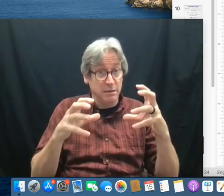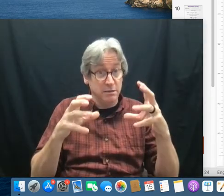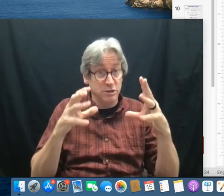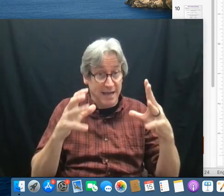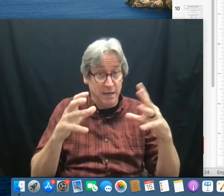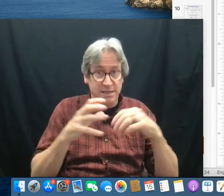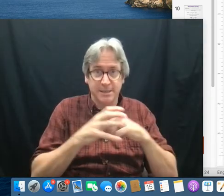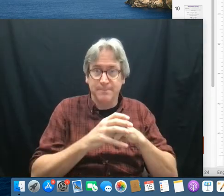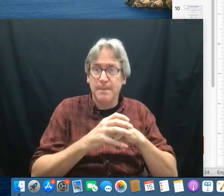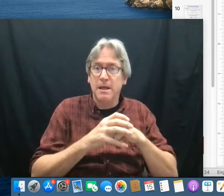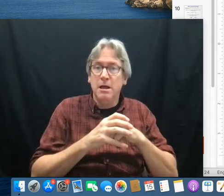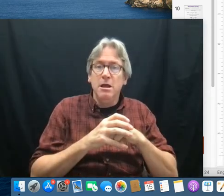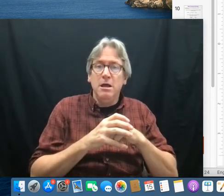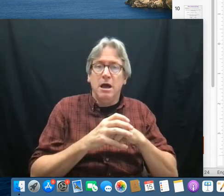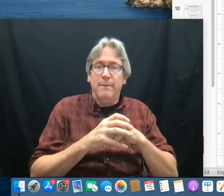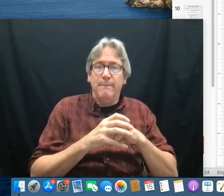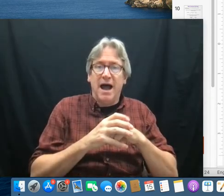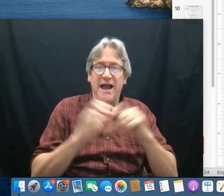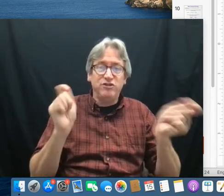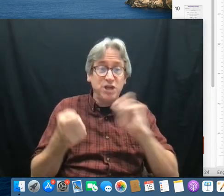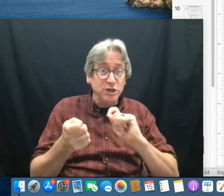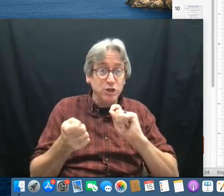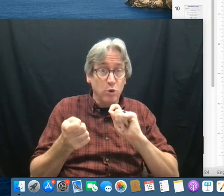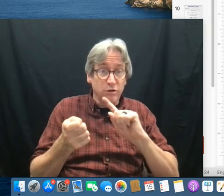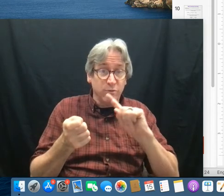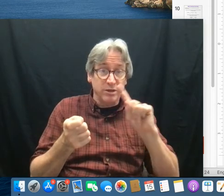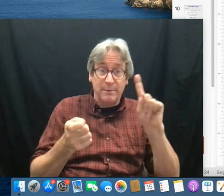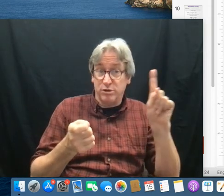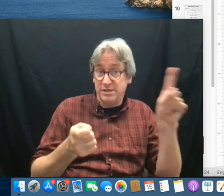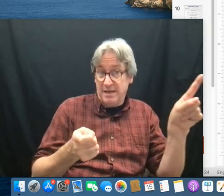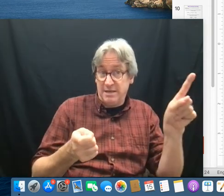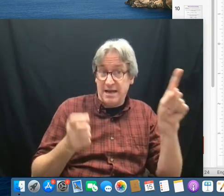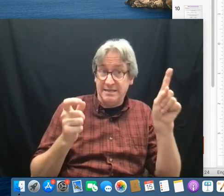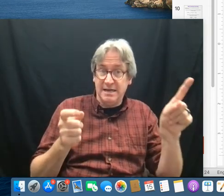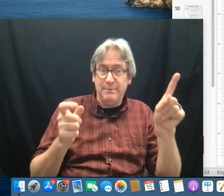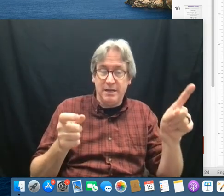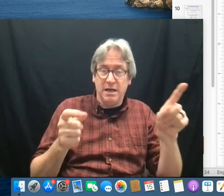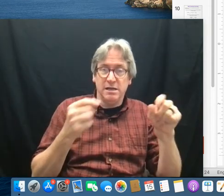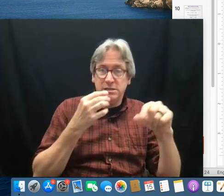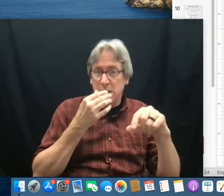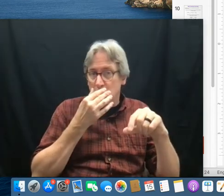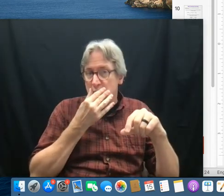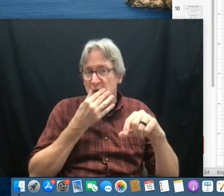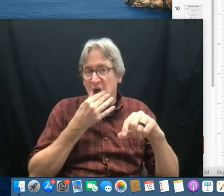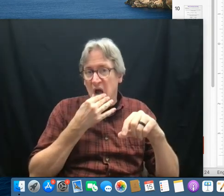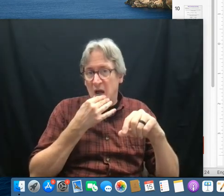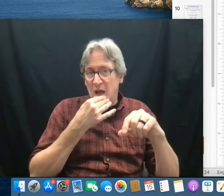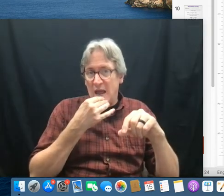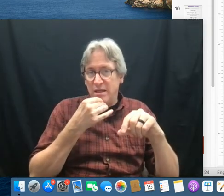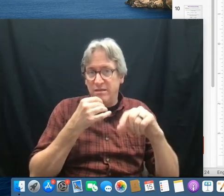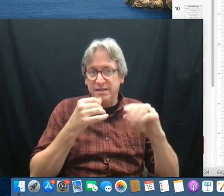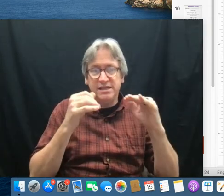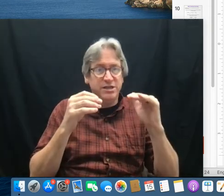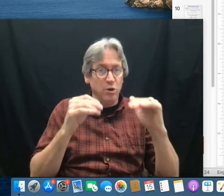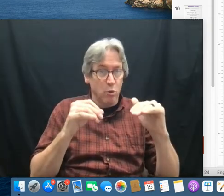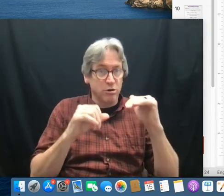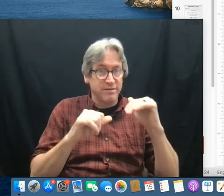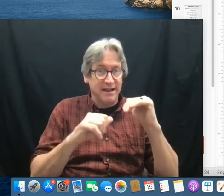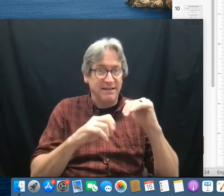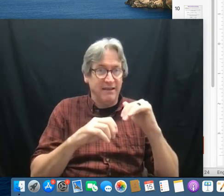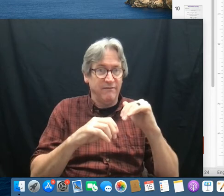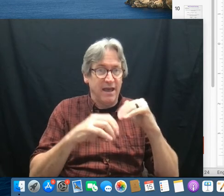to breeze past this. So the sign parameters, the parts of speech,